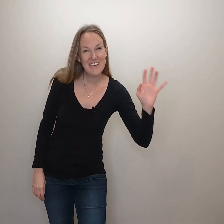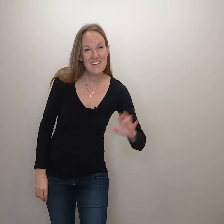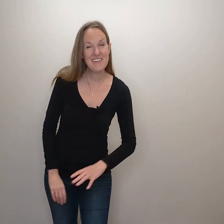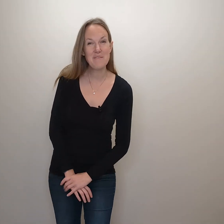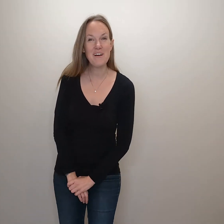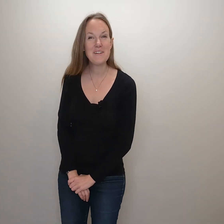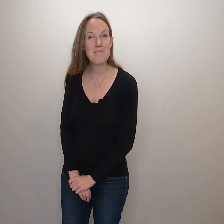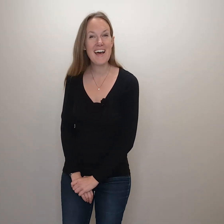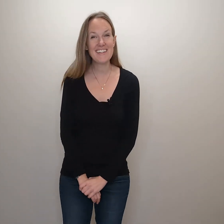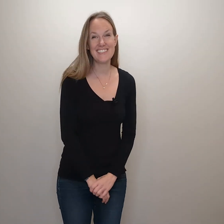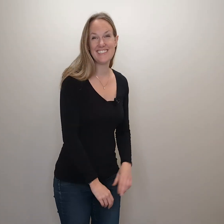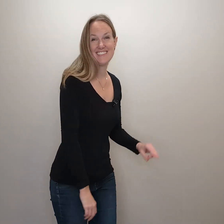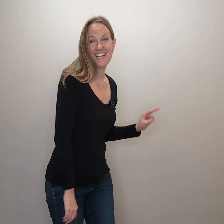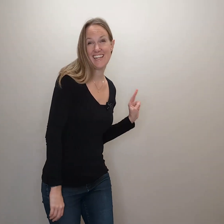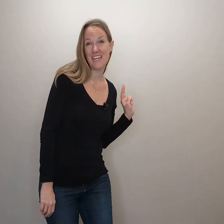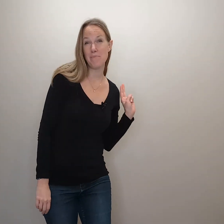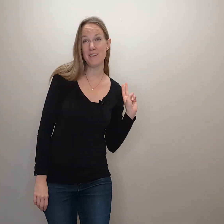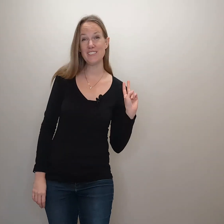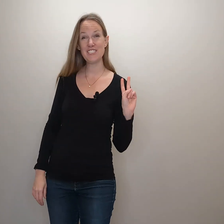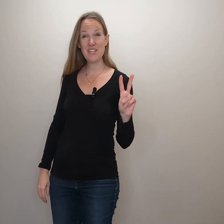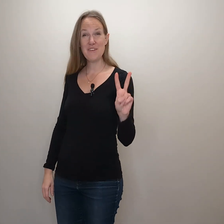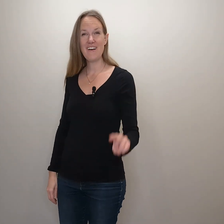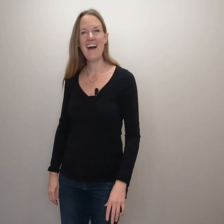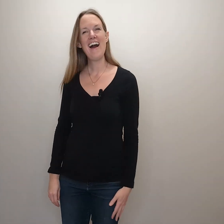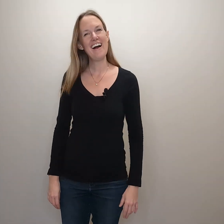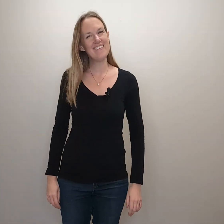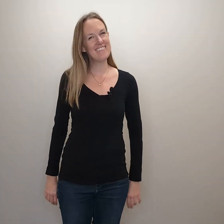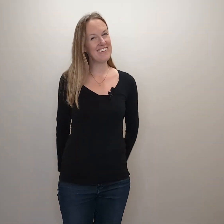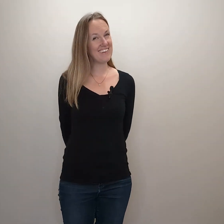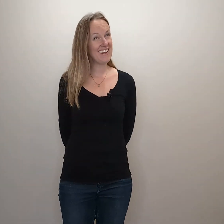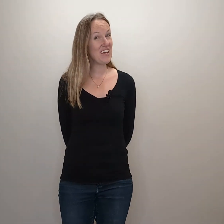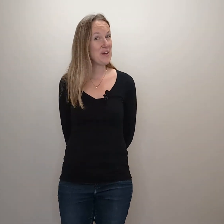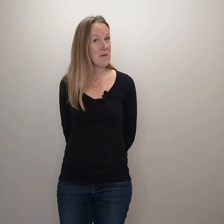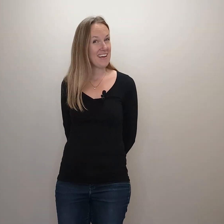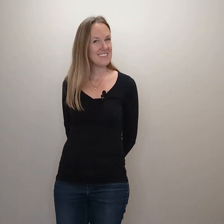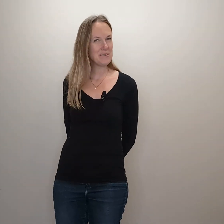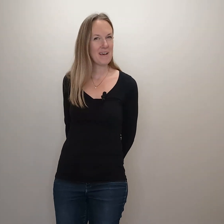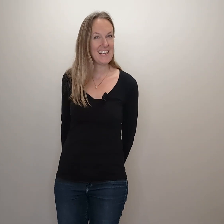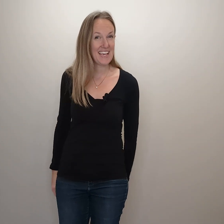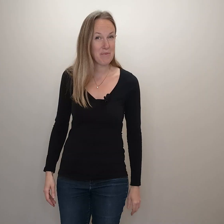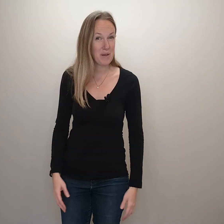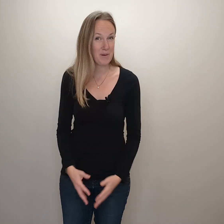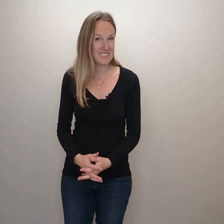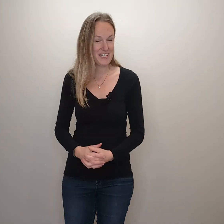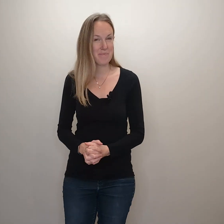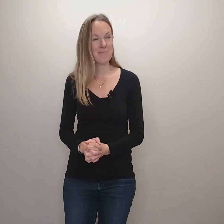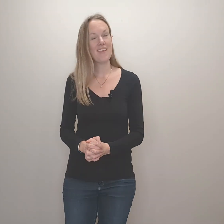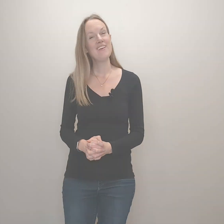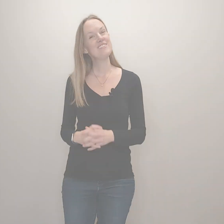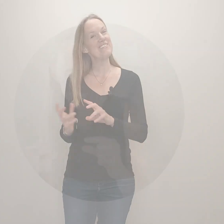Hello and welcome back to day number 2 of learning Who Else by Gateway Worship.